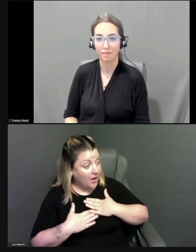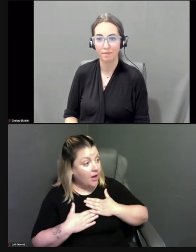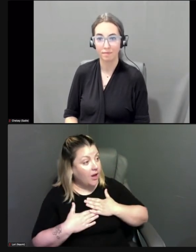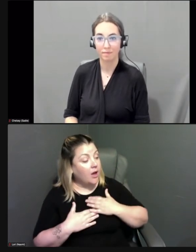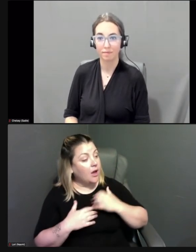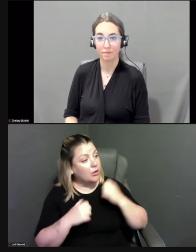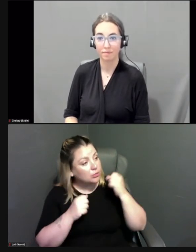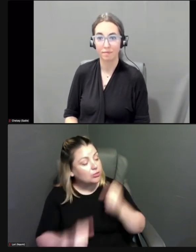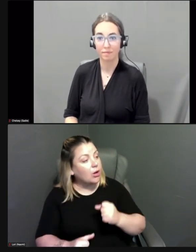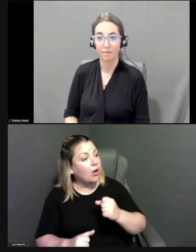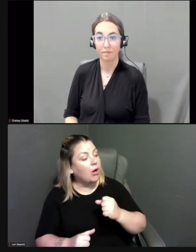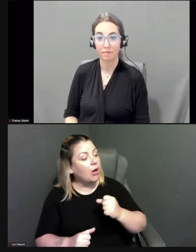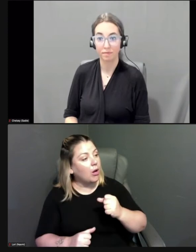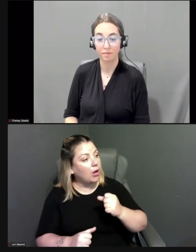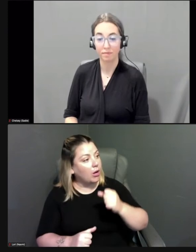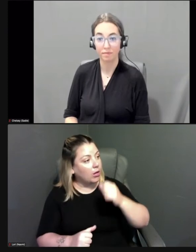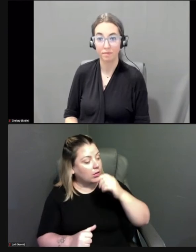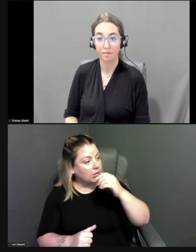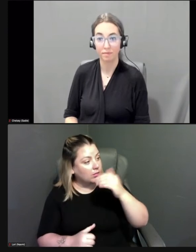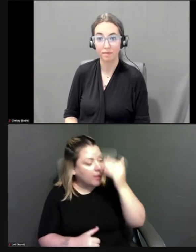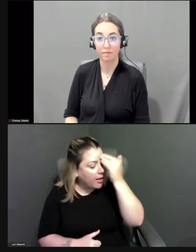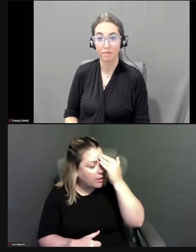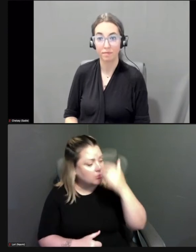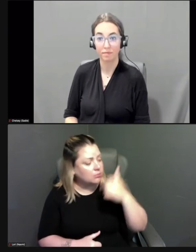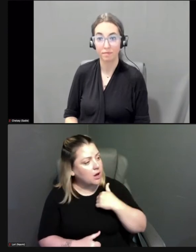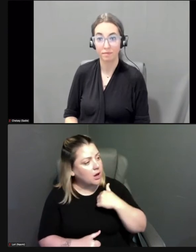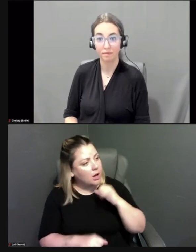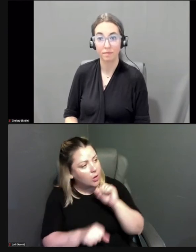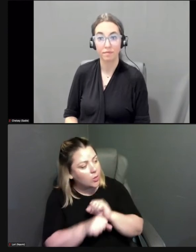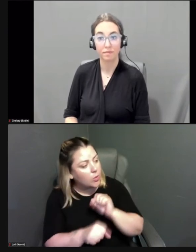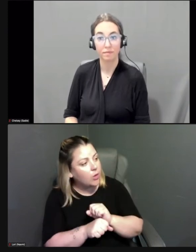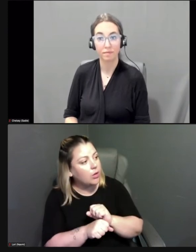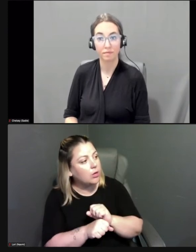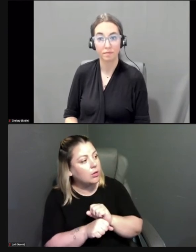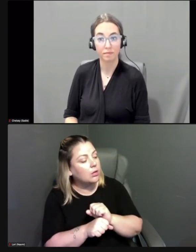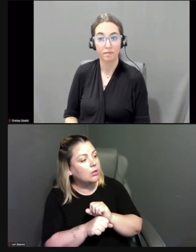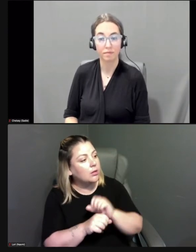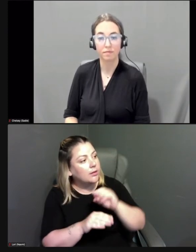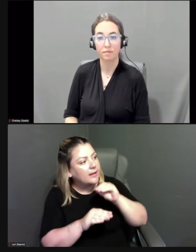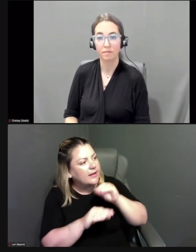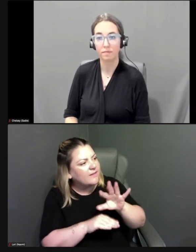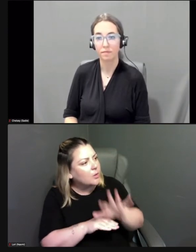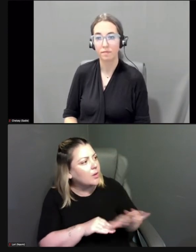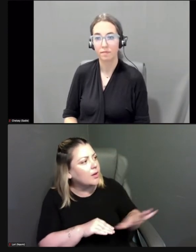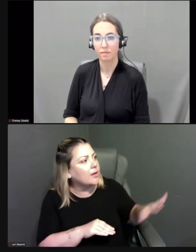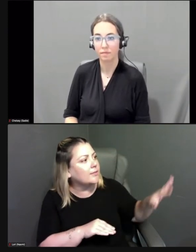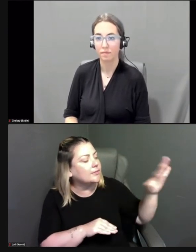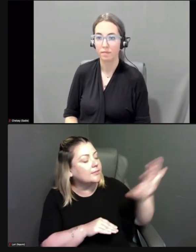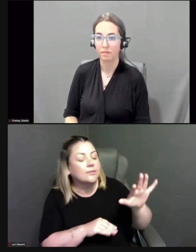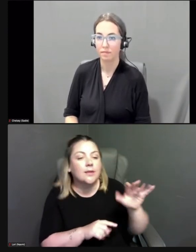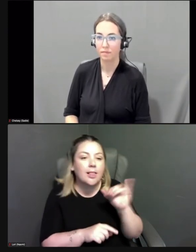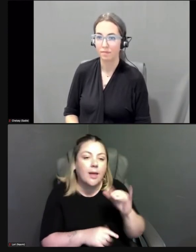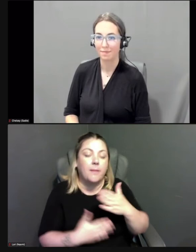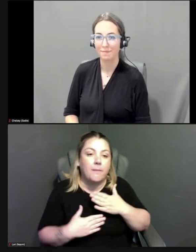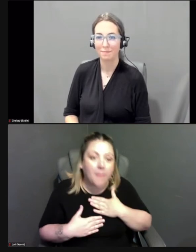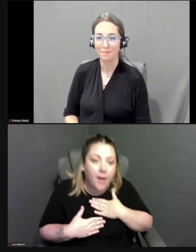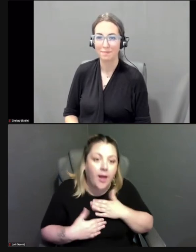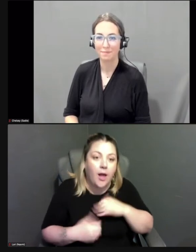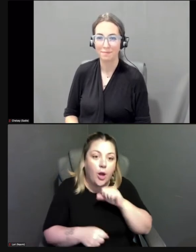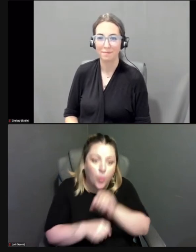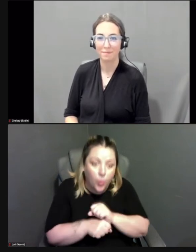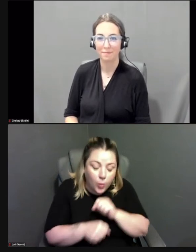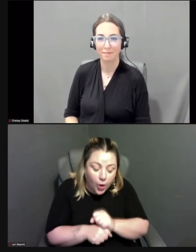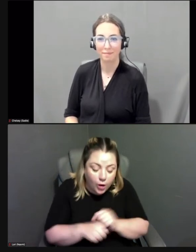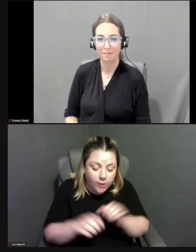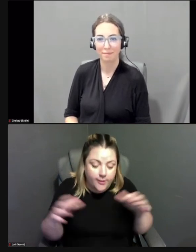this stuff and me talking about this stuff and doing this work impacts, seeps outward. My individual work has